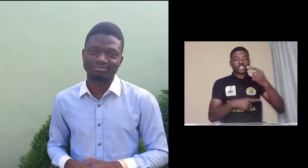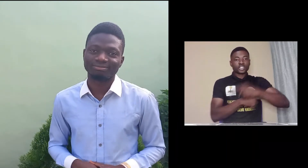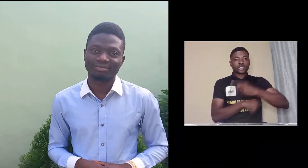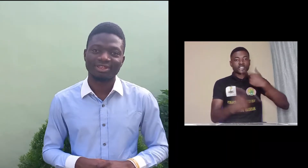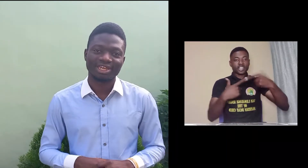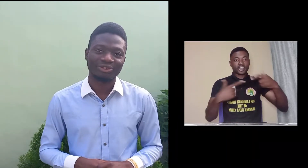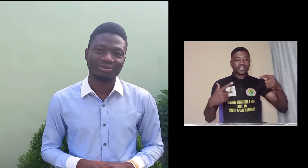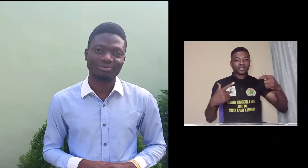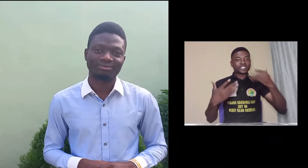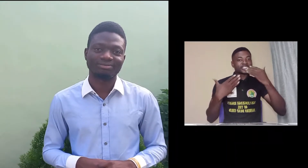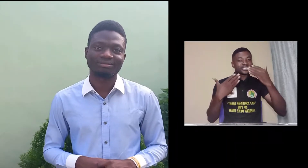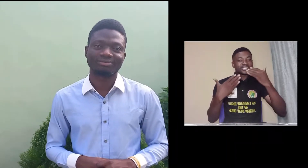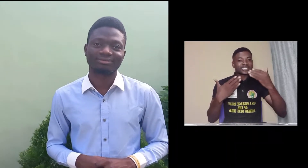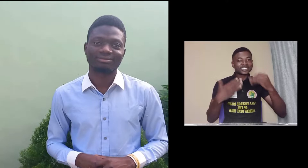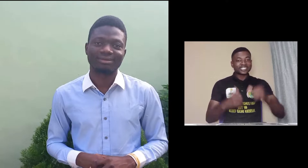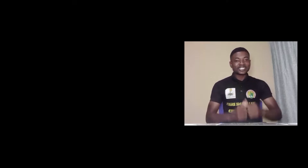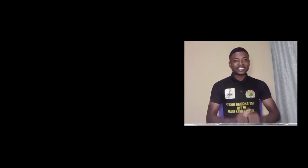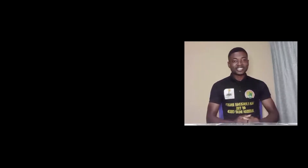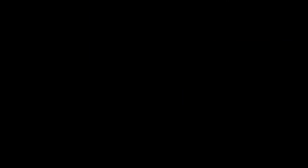to you. Thank you.